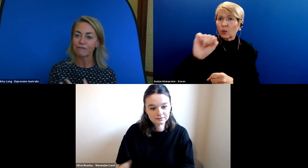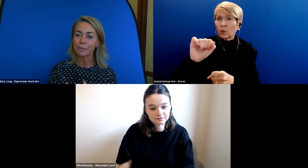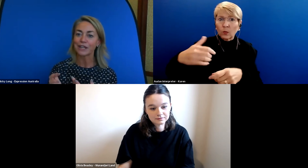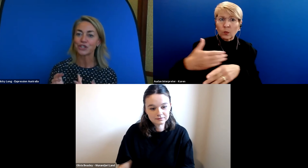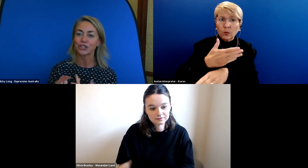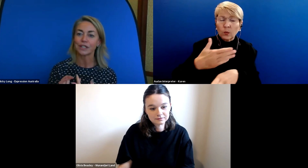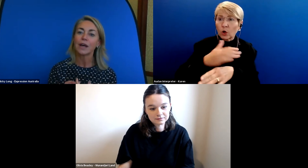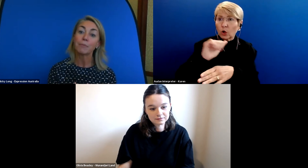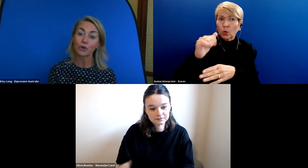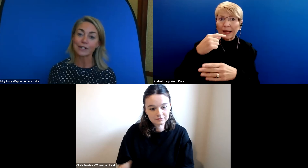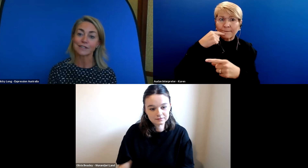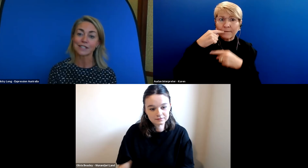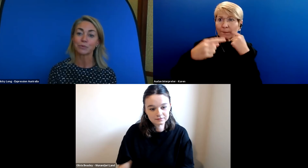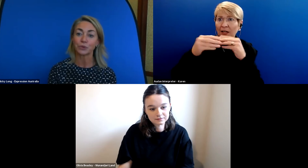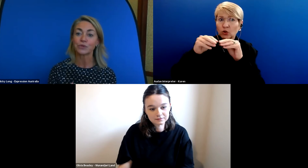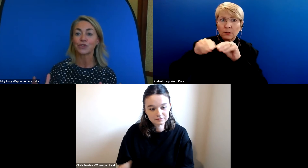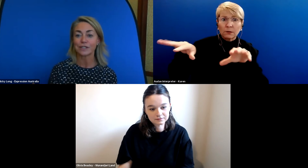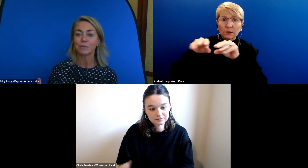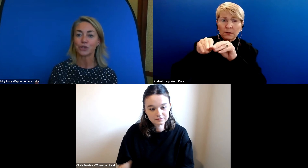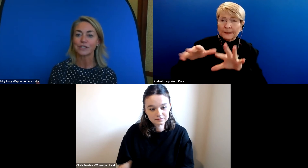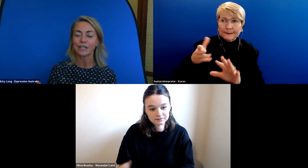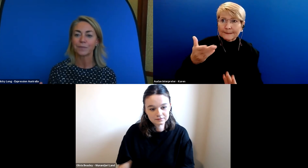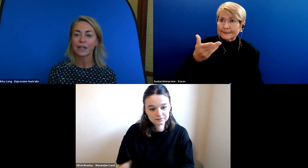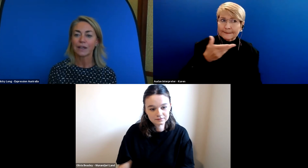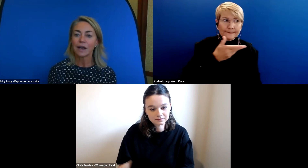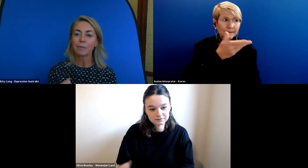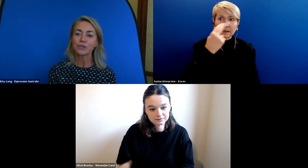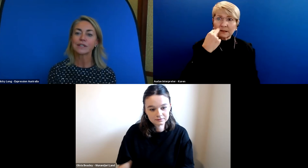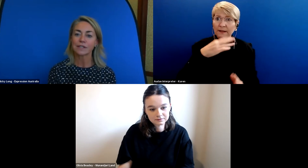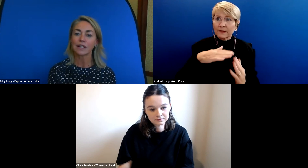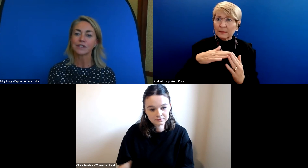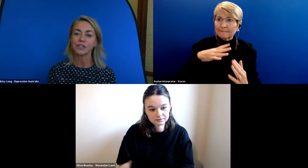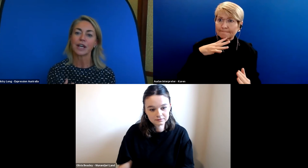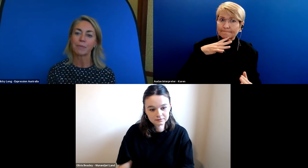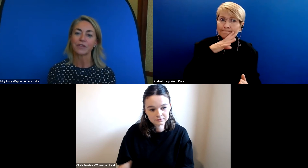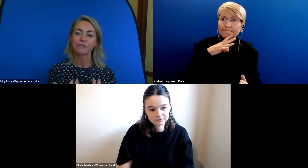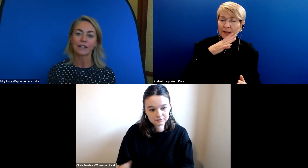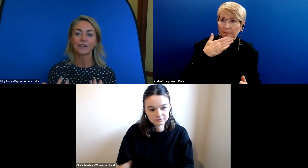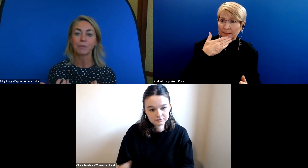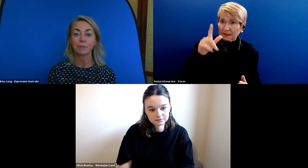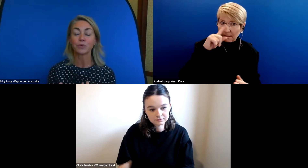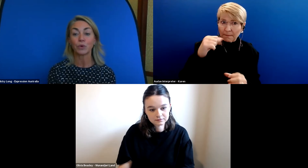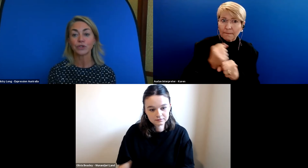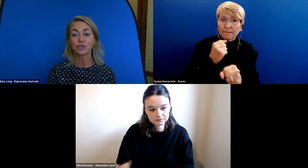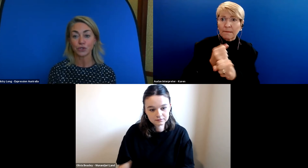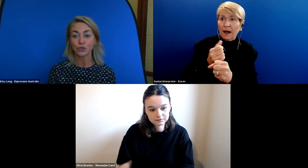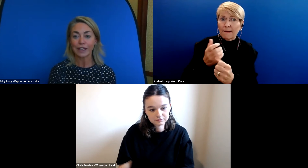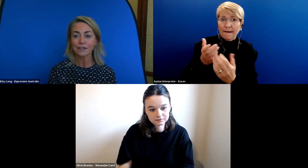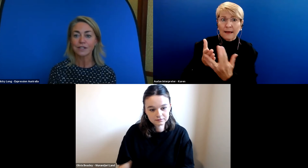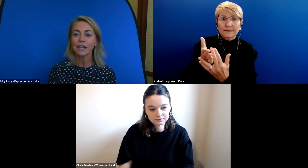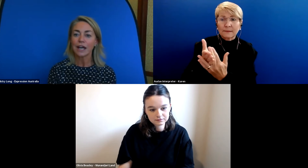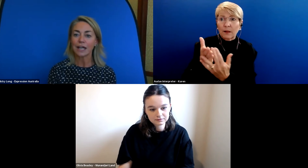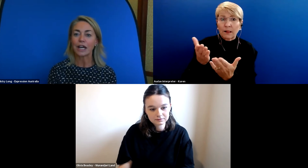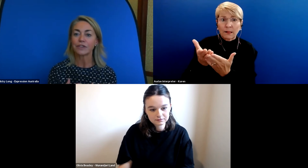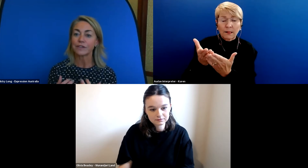their information more accessible to this community. I'm most excited about the fact that people want to do